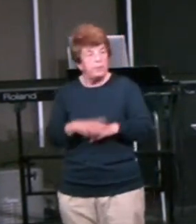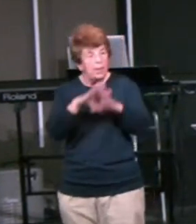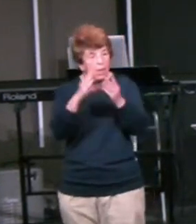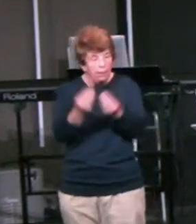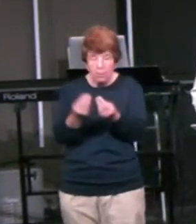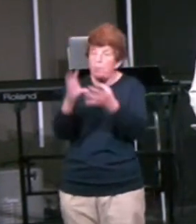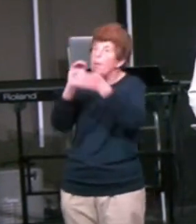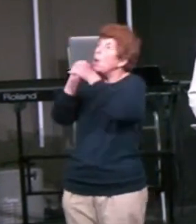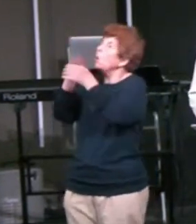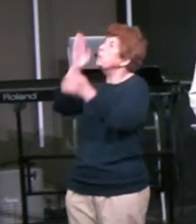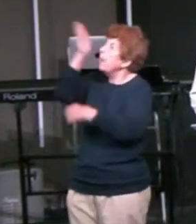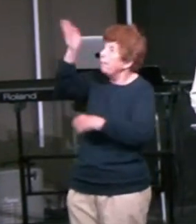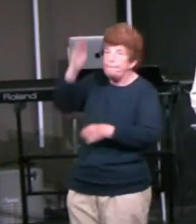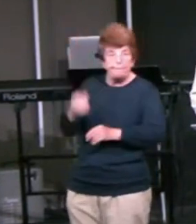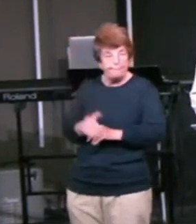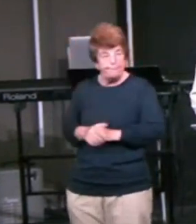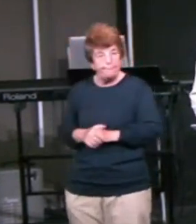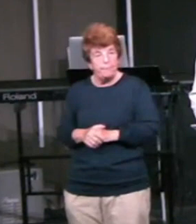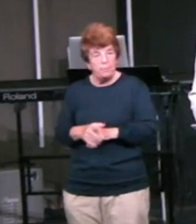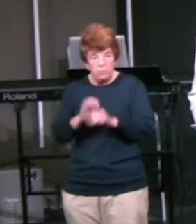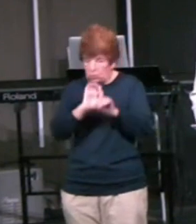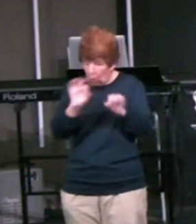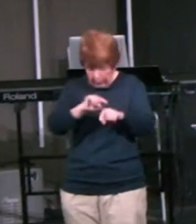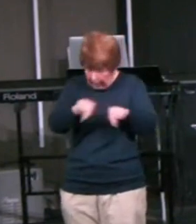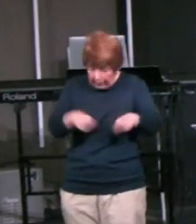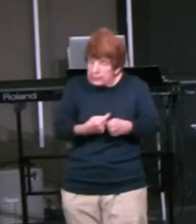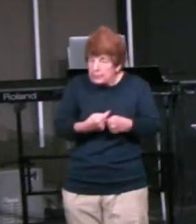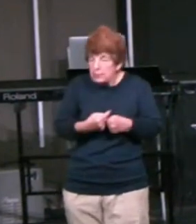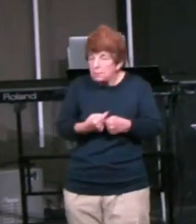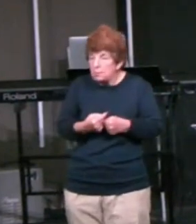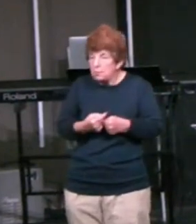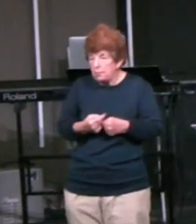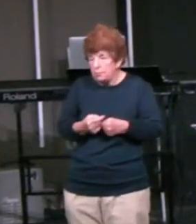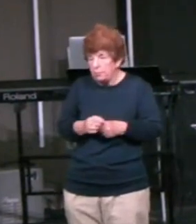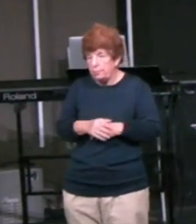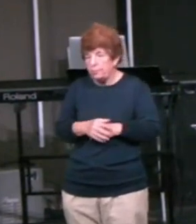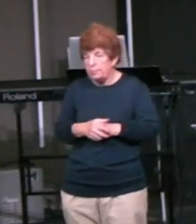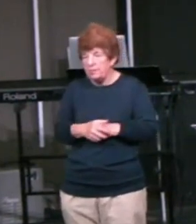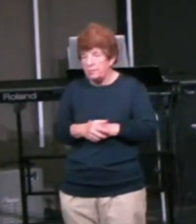Everything belongs to him, not us.